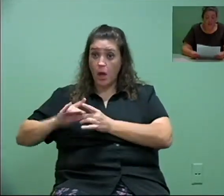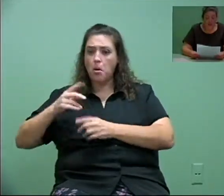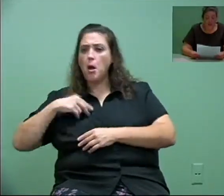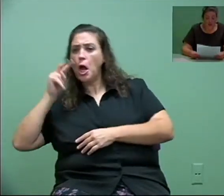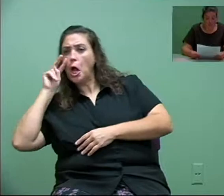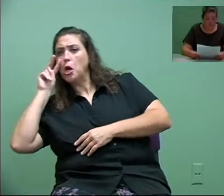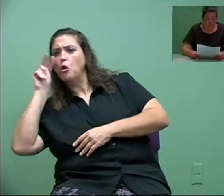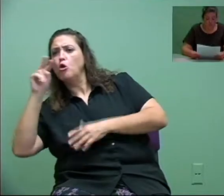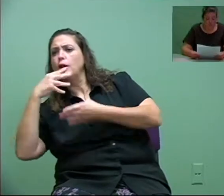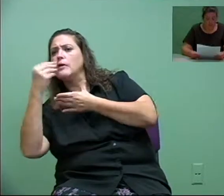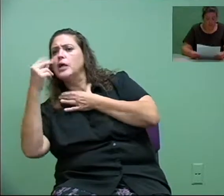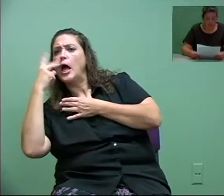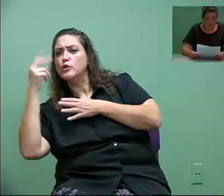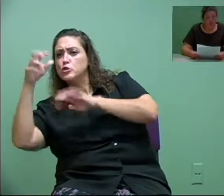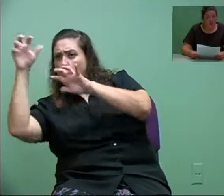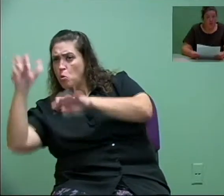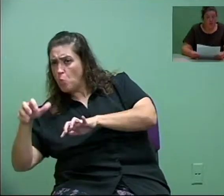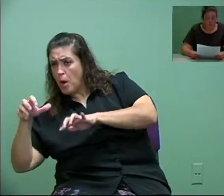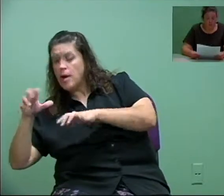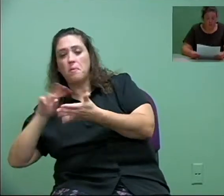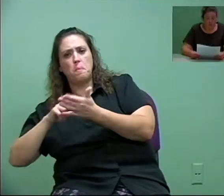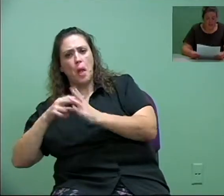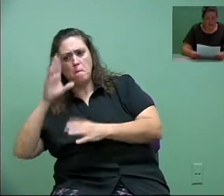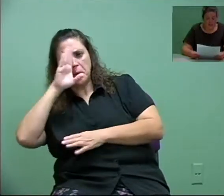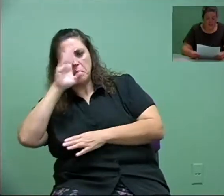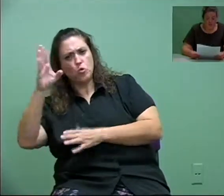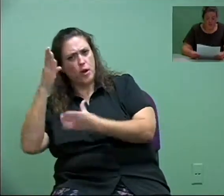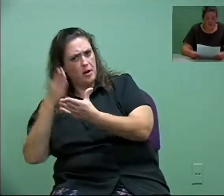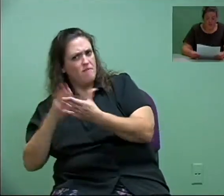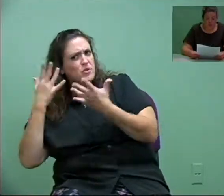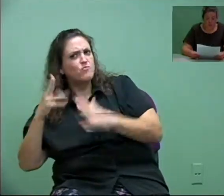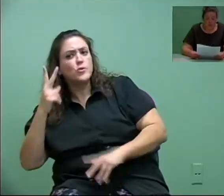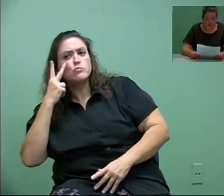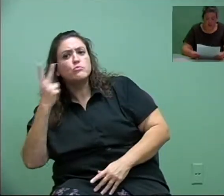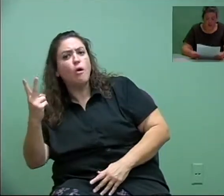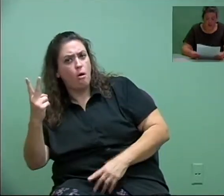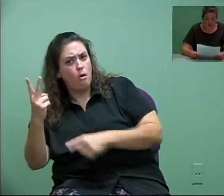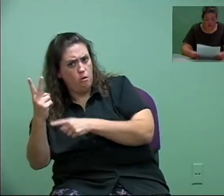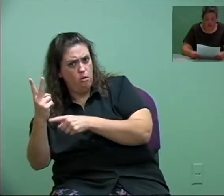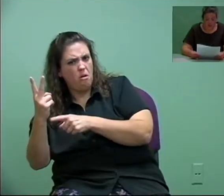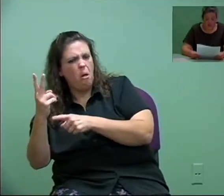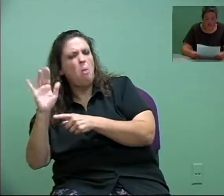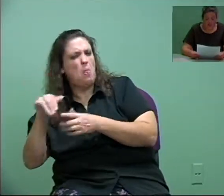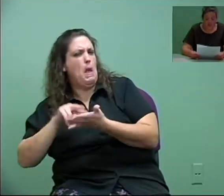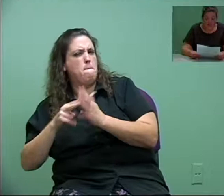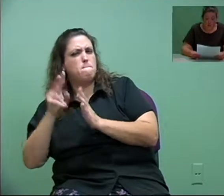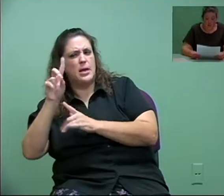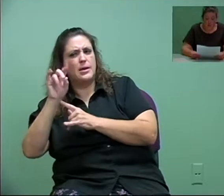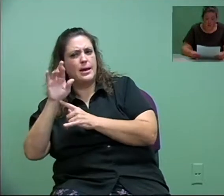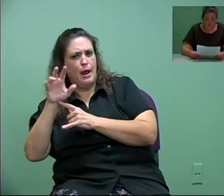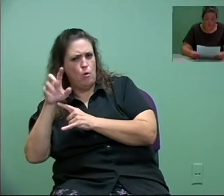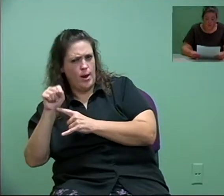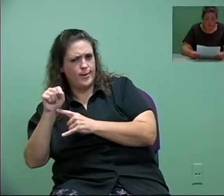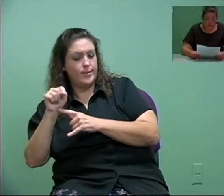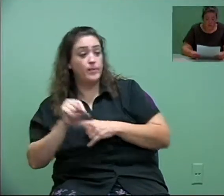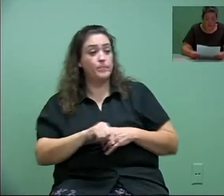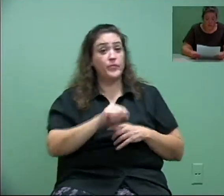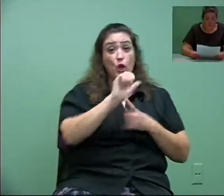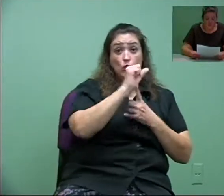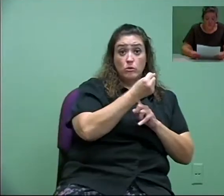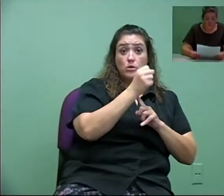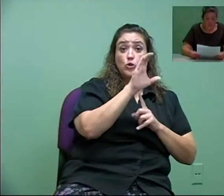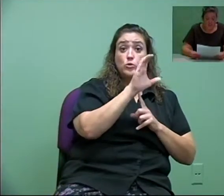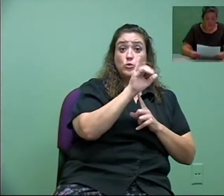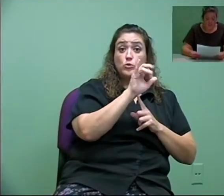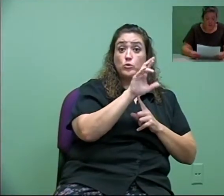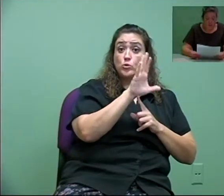evidence that it had rained. Circumstantial evidence is indirect evidence. It usually comes from a witness